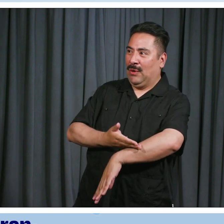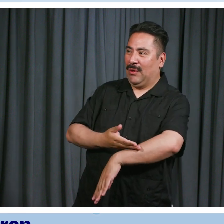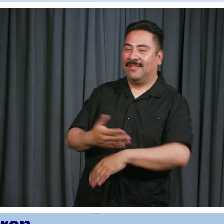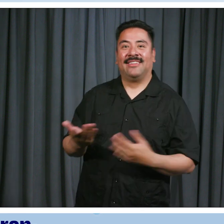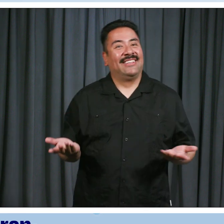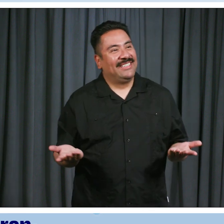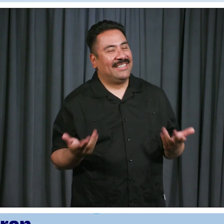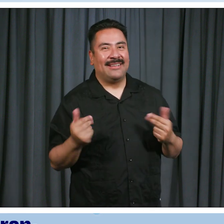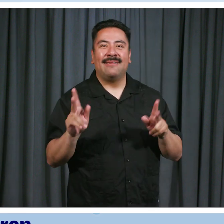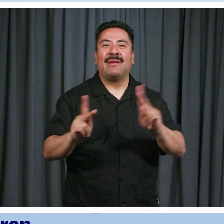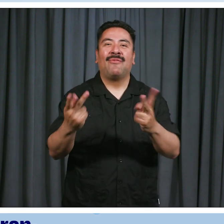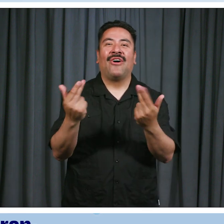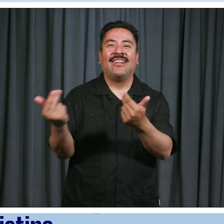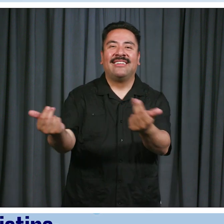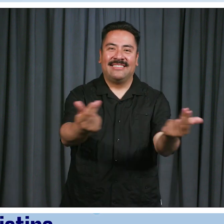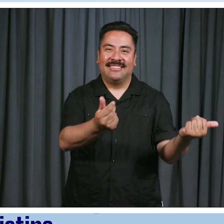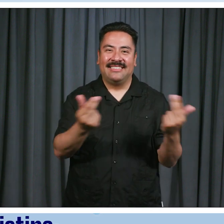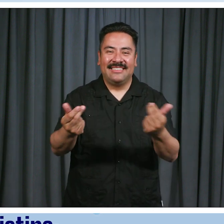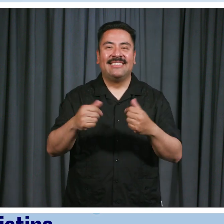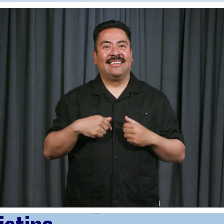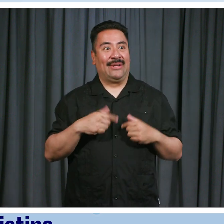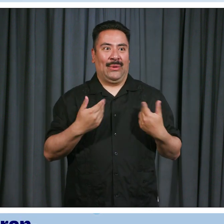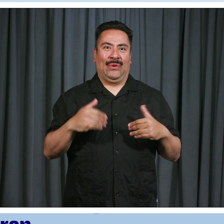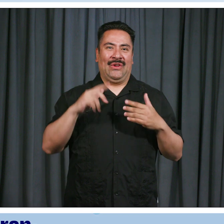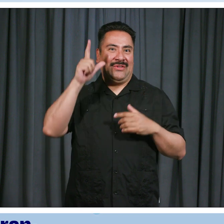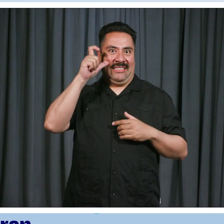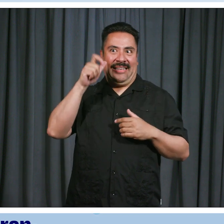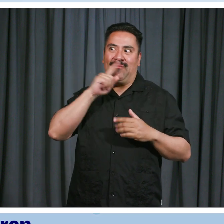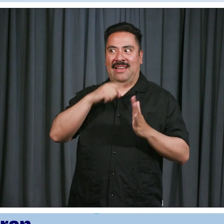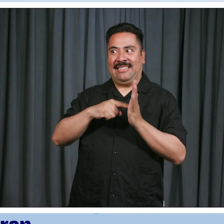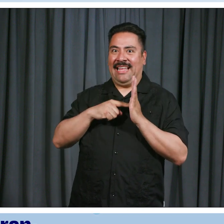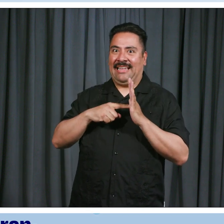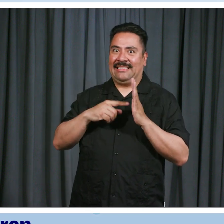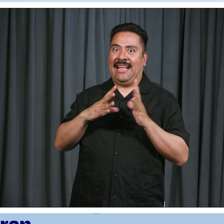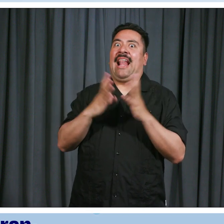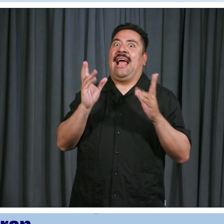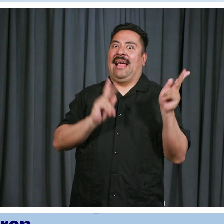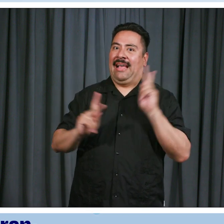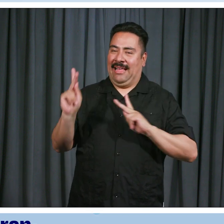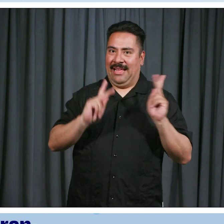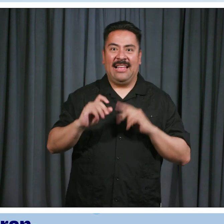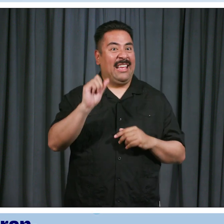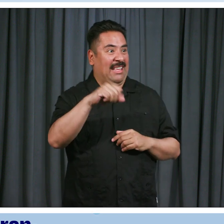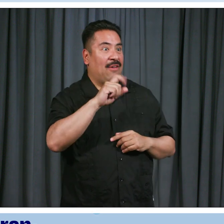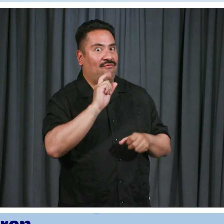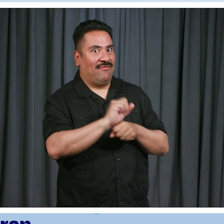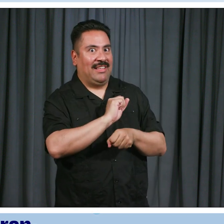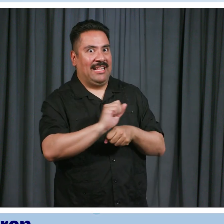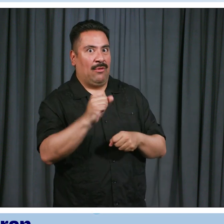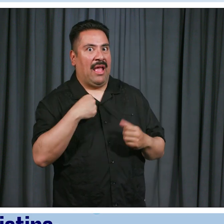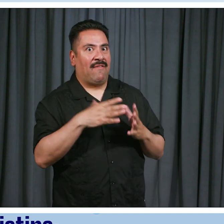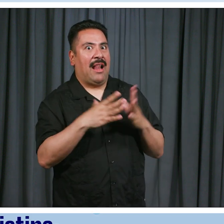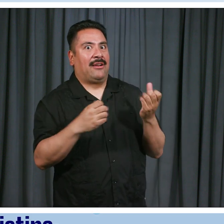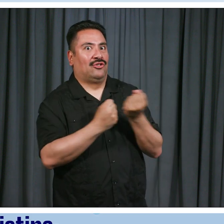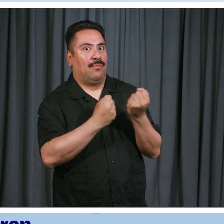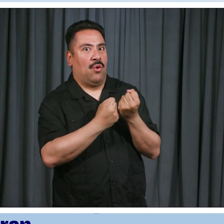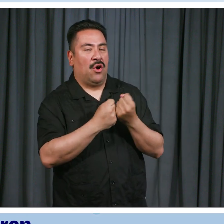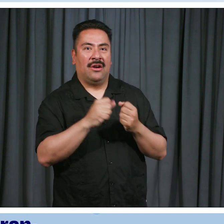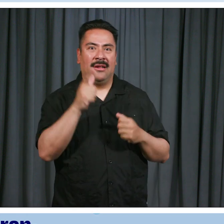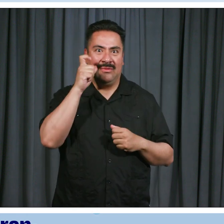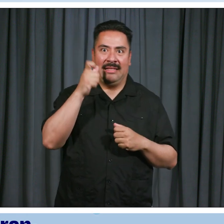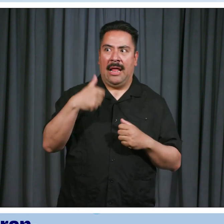mean, it takes a village. It really does. We had a lot of support to get where we are today. Look at